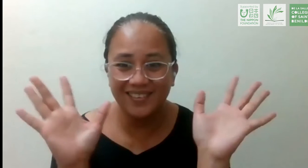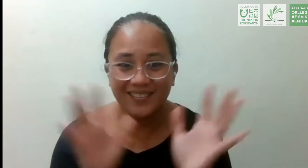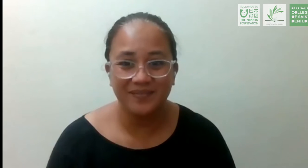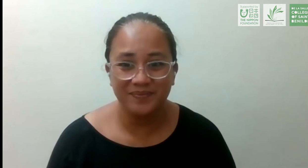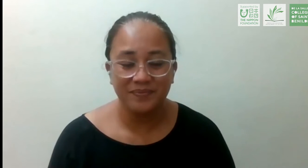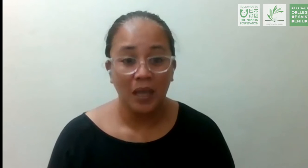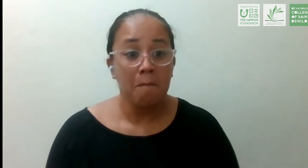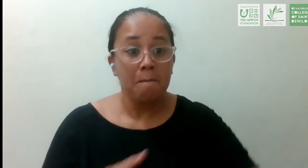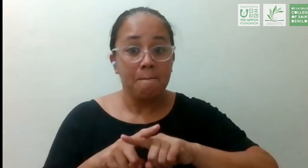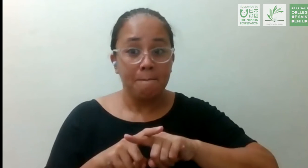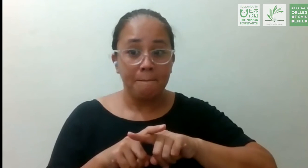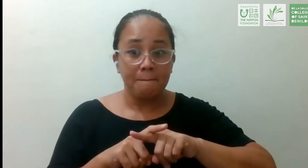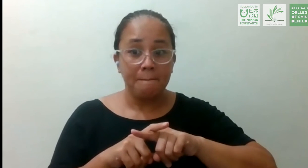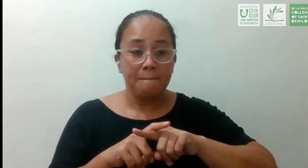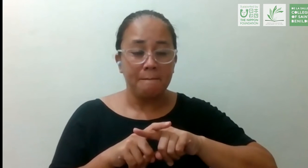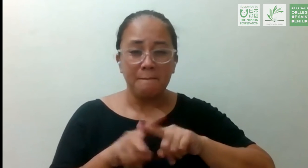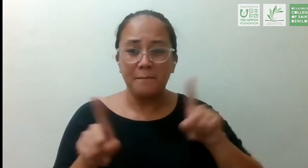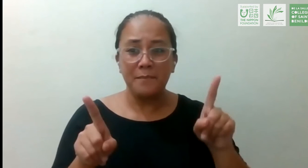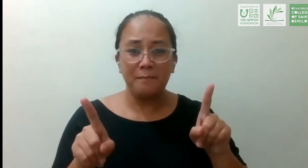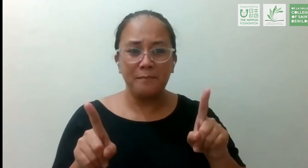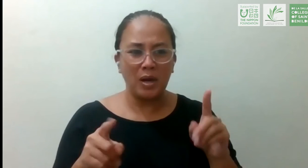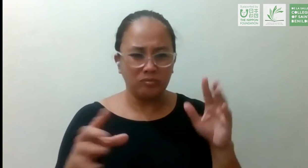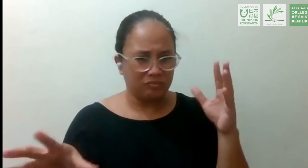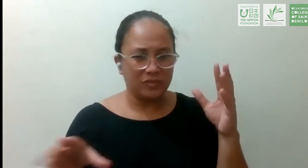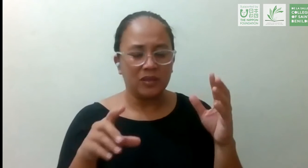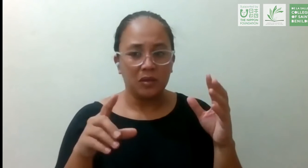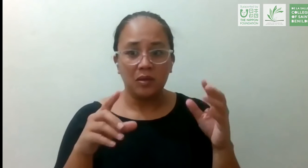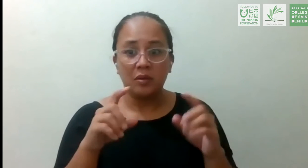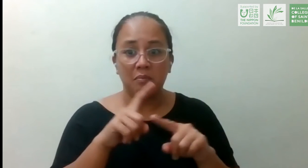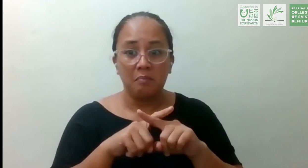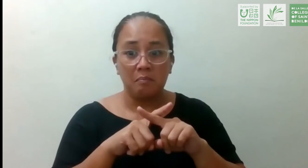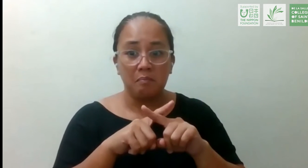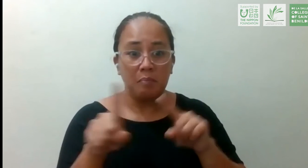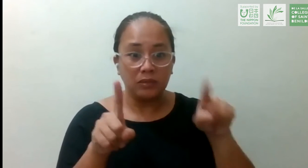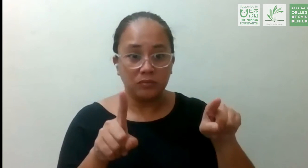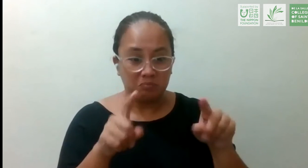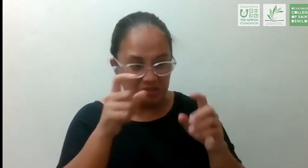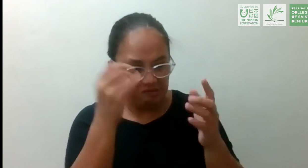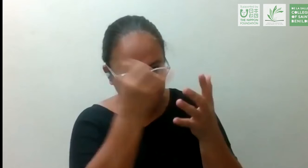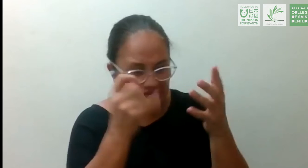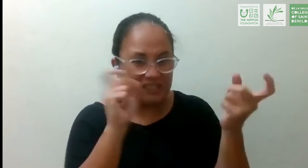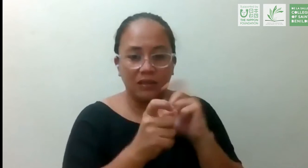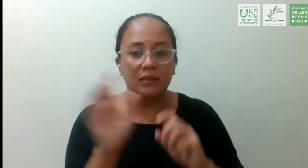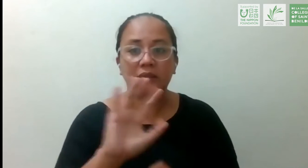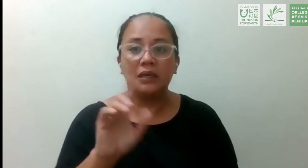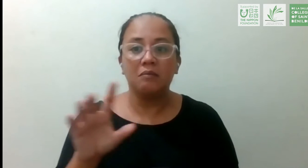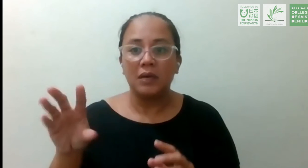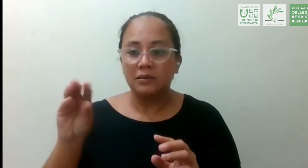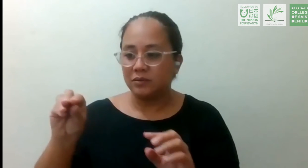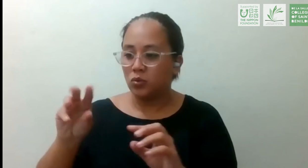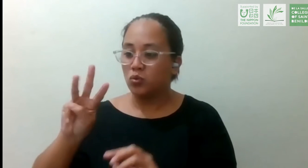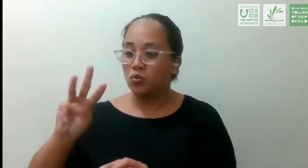But it won't require too much more drawing. It just requires going and picking the who in the sentence and putting it